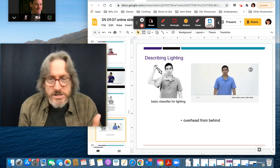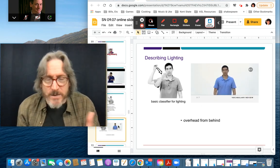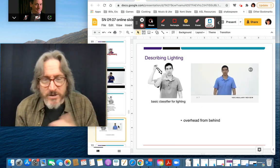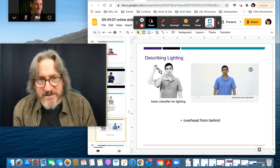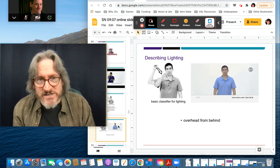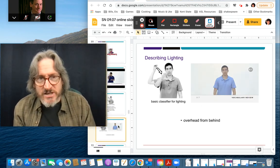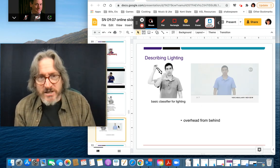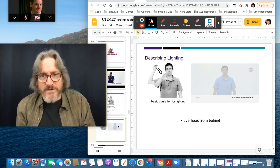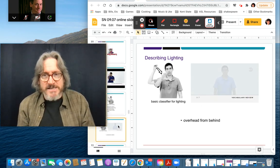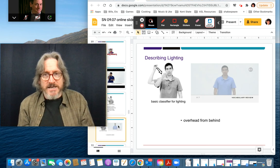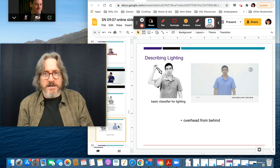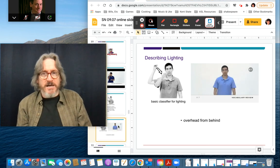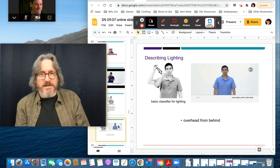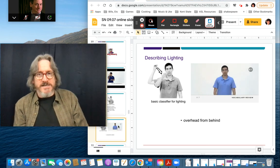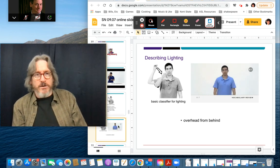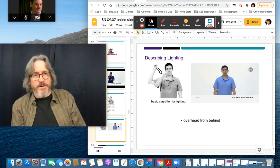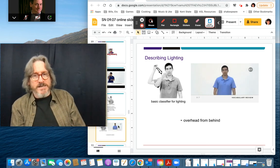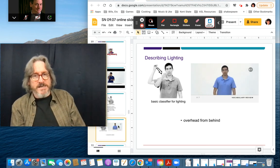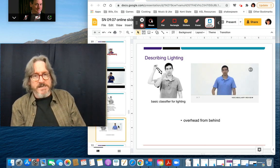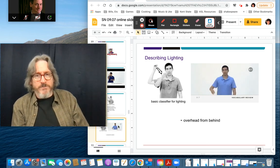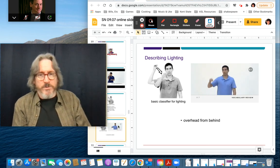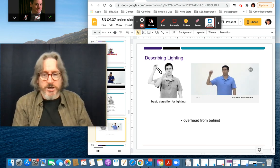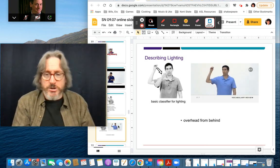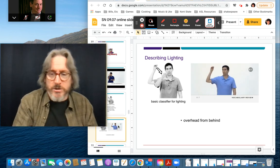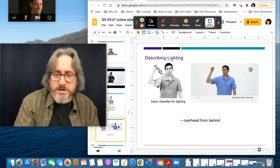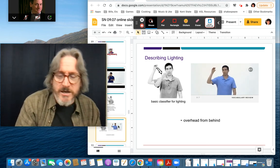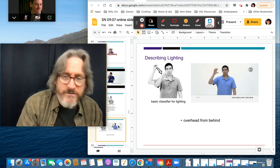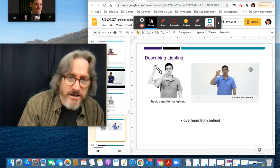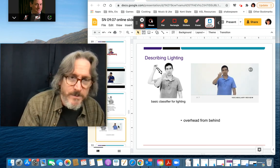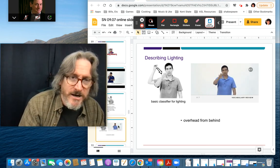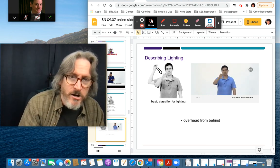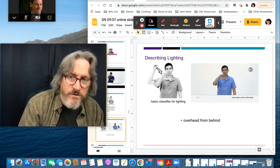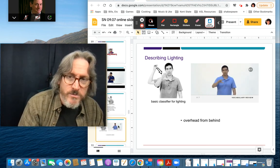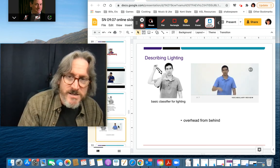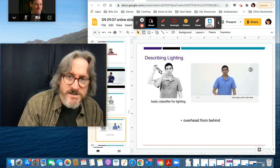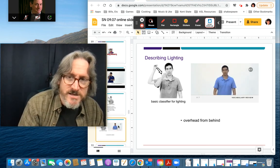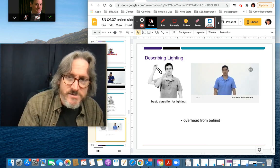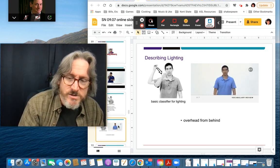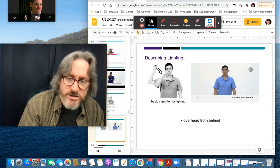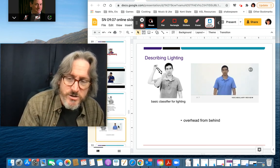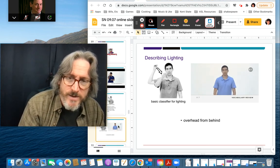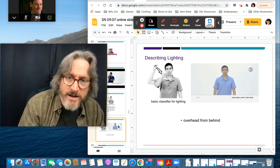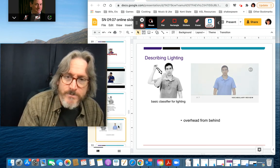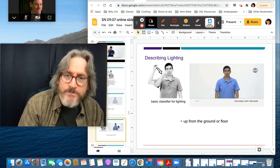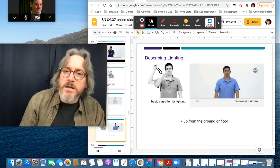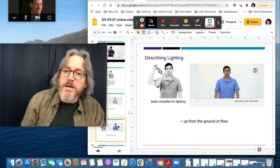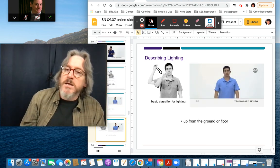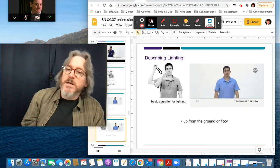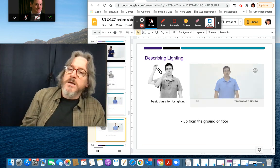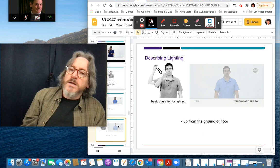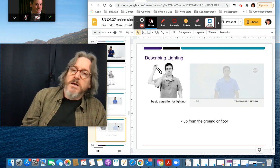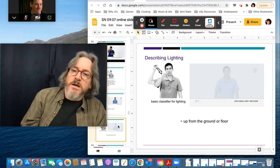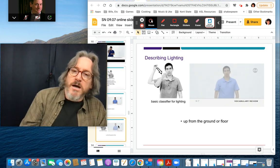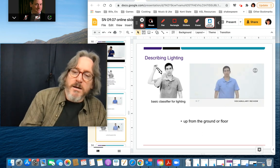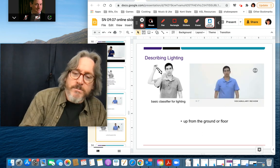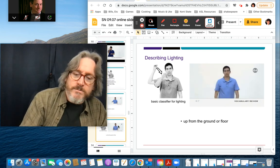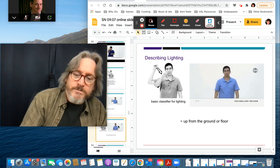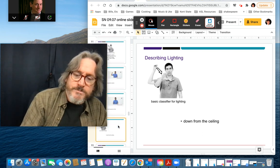And there's a couple of GIFs still in this. I didn't cut these out because they seemed really short. And if I eliminated all the other ones, this wasn't too bad.